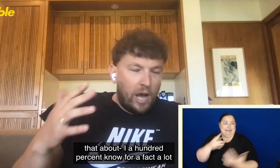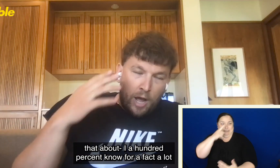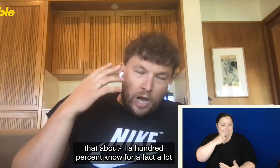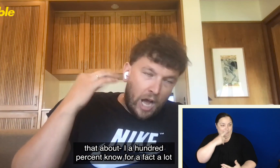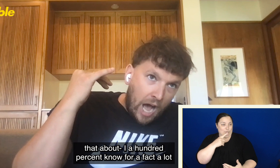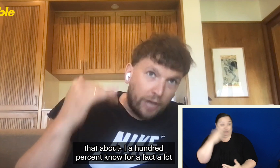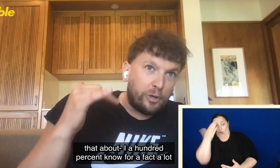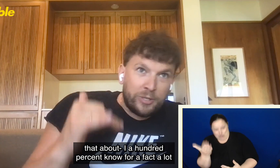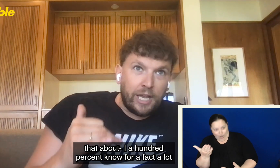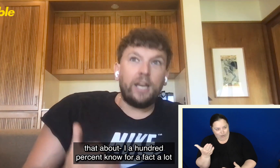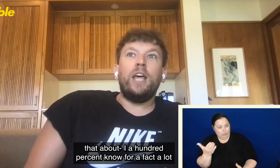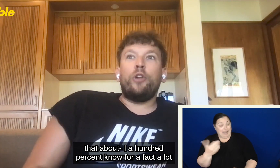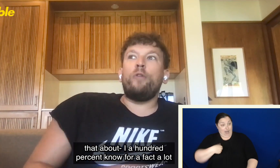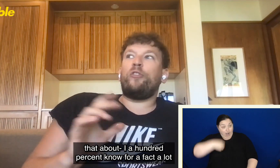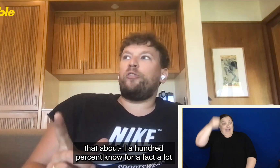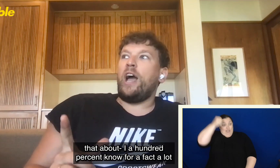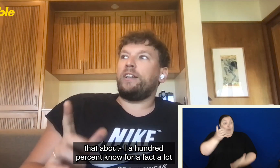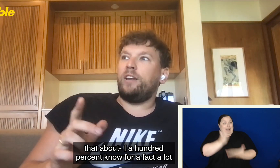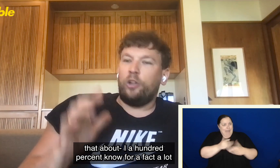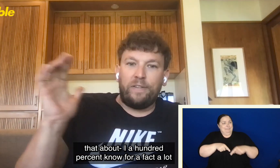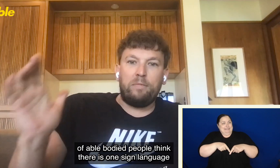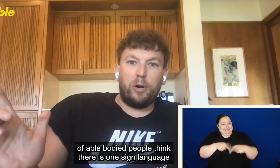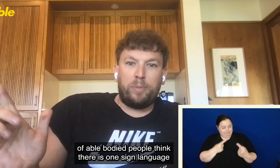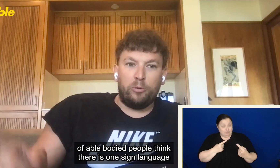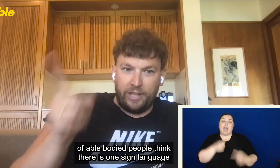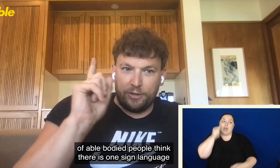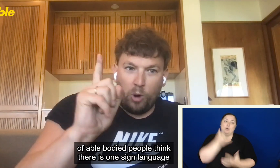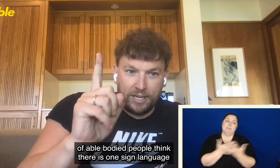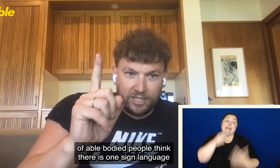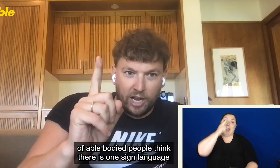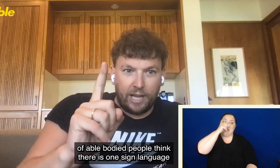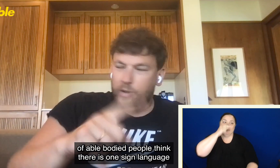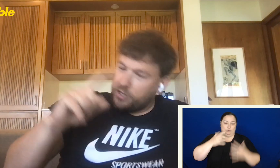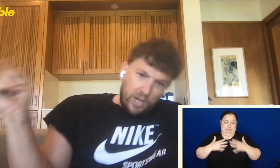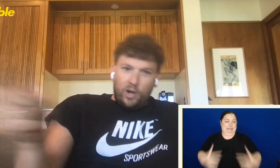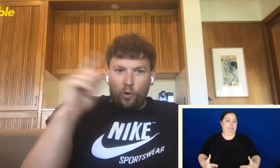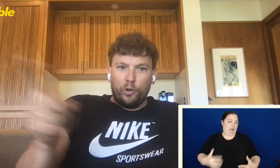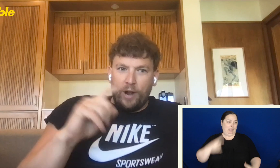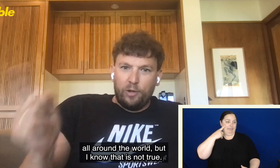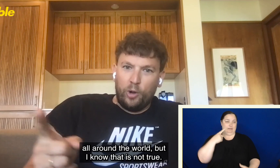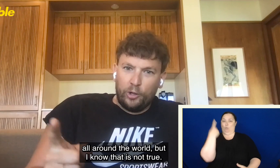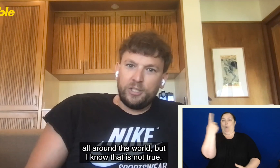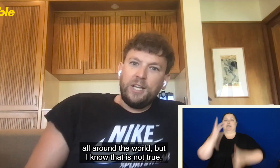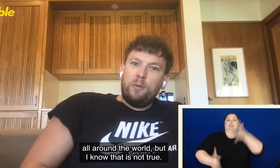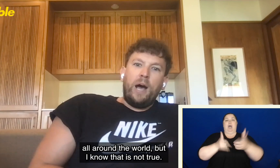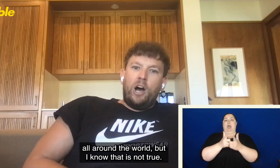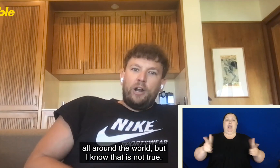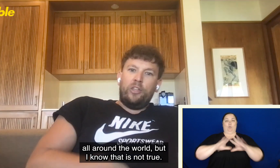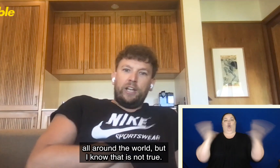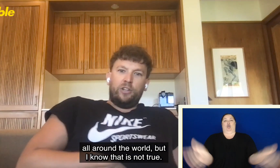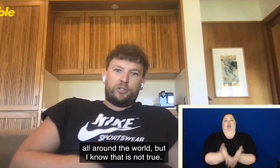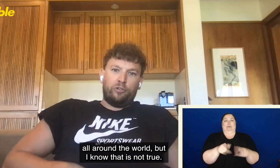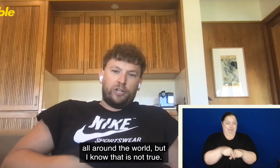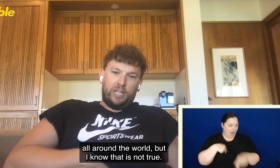but I 100% know for a fact, a lot of able-bodied people think there is one sign language all around the world, but I